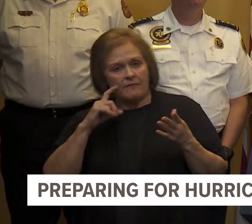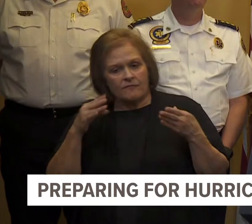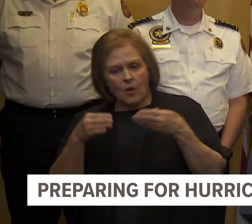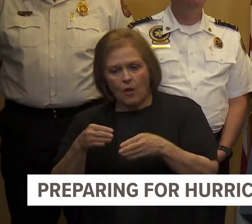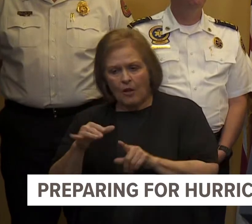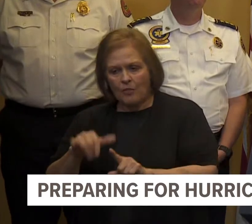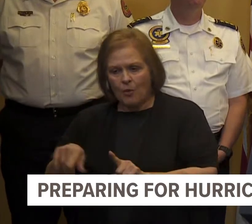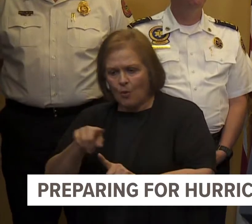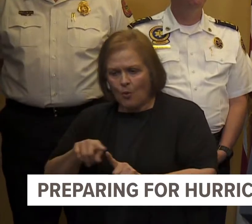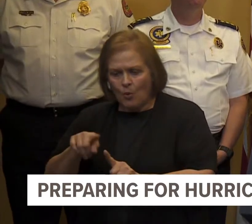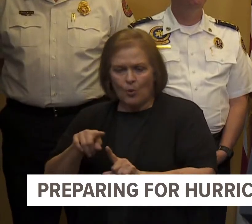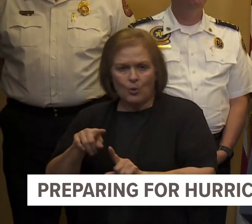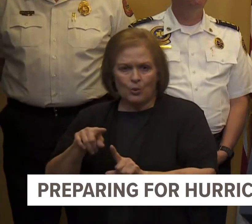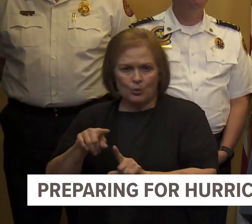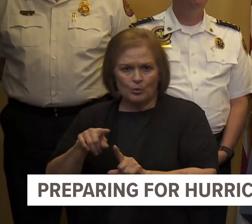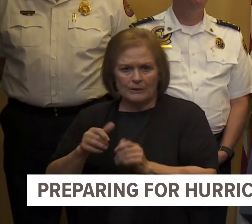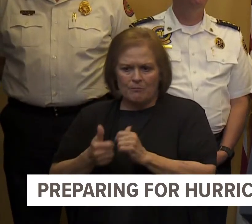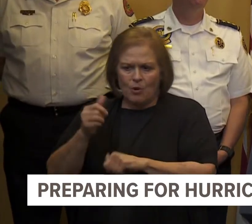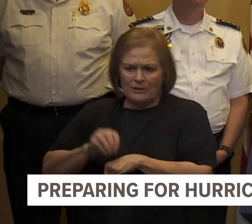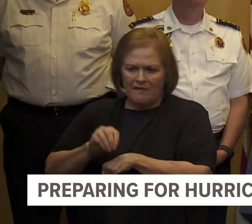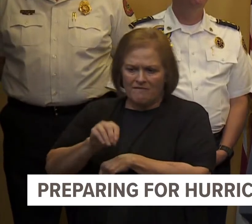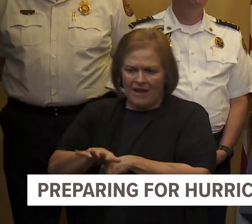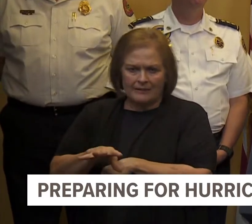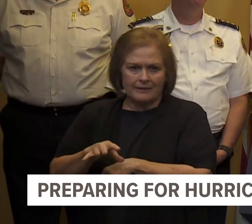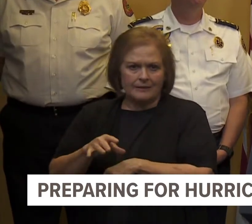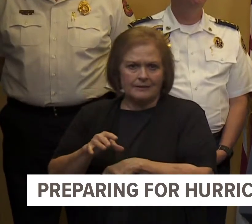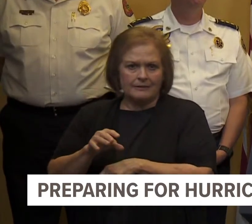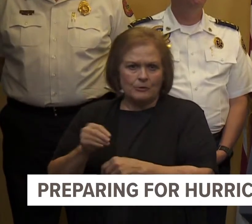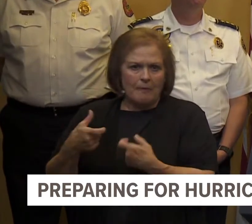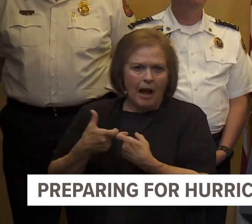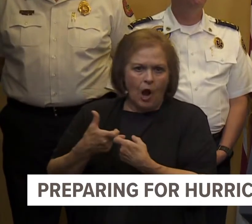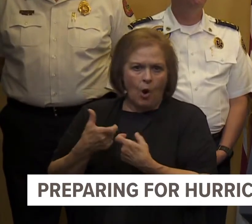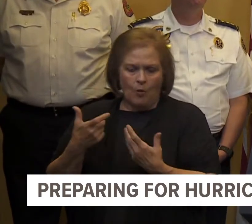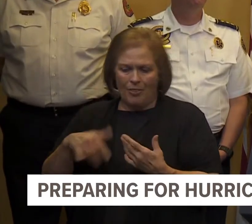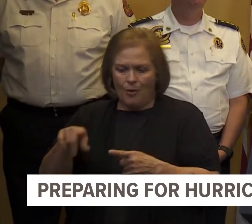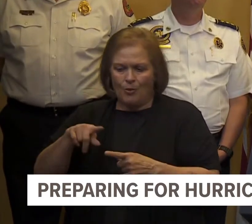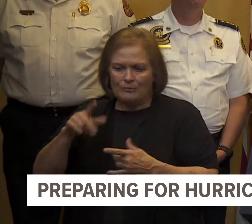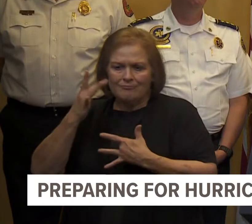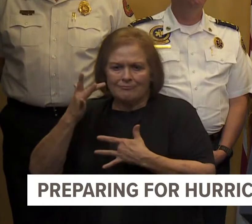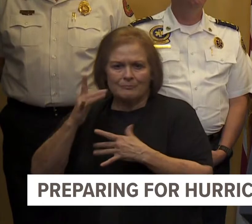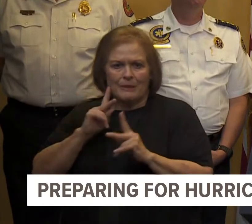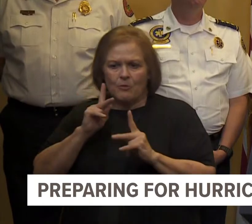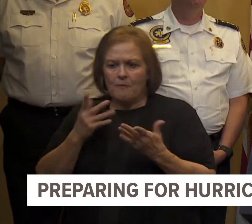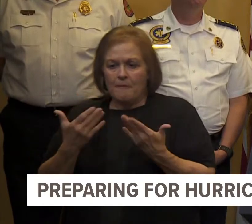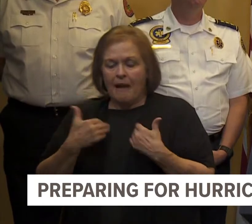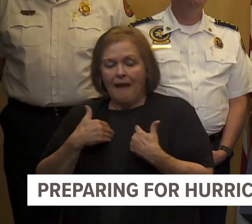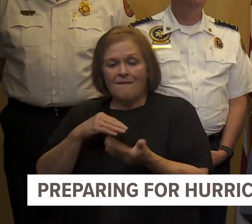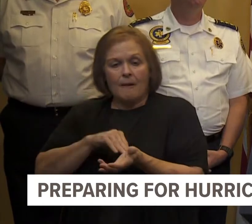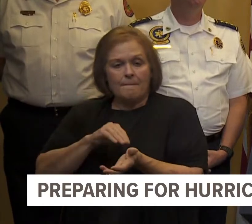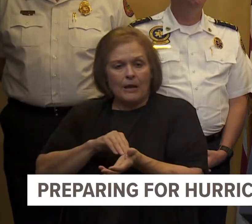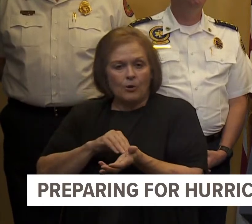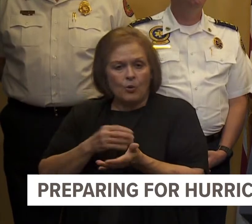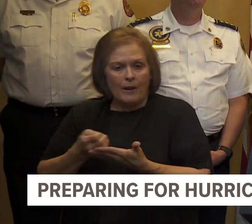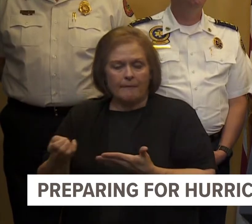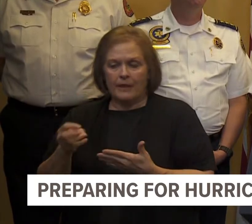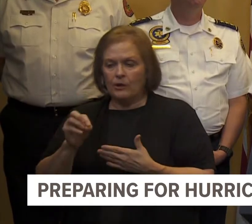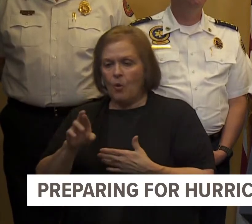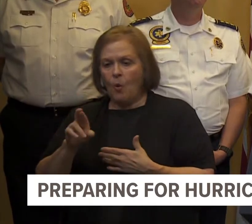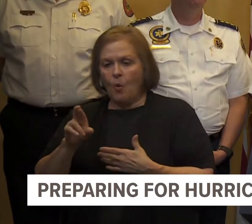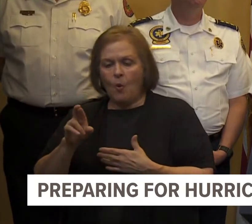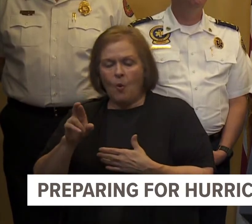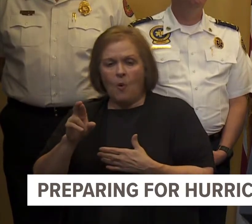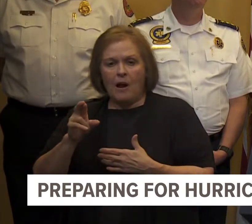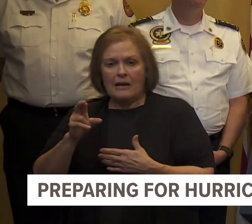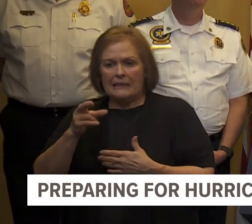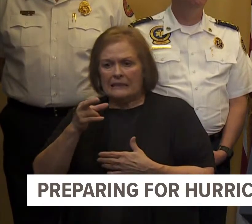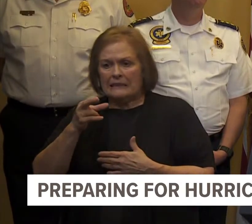vulnerable populations, those that are most affected by the loss of power, whether it's medical equipment or from heat-related illness. And